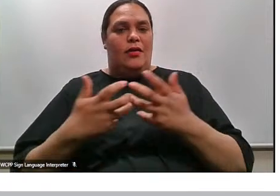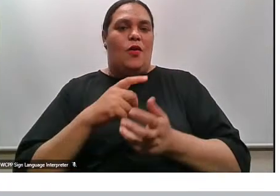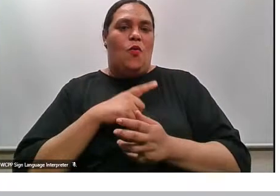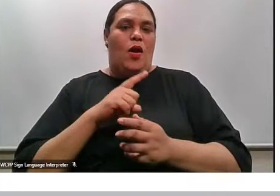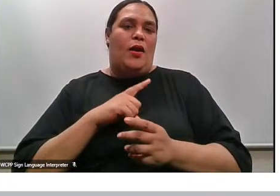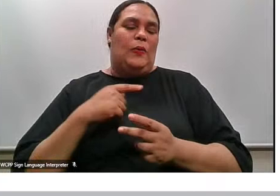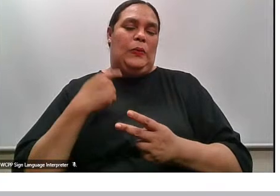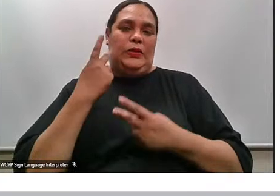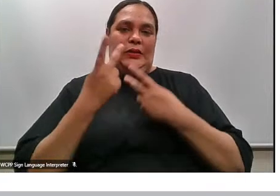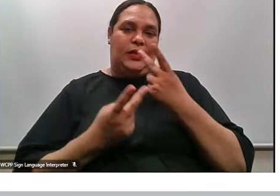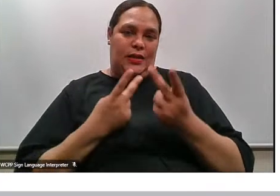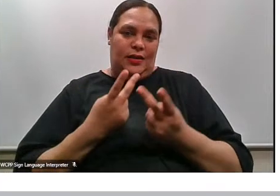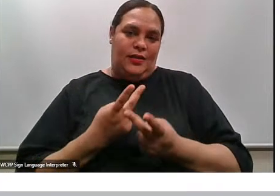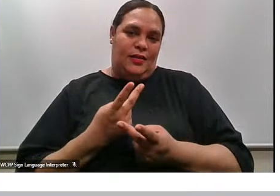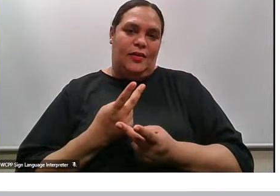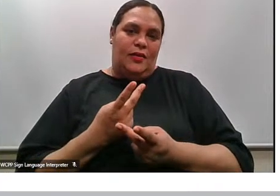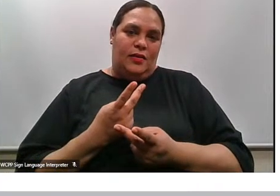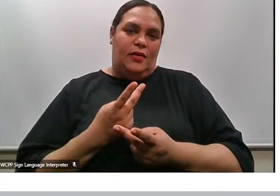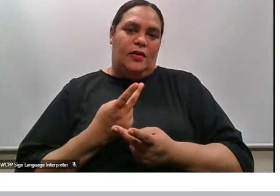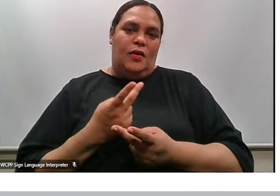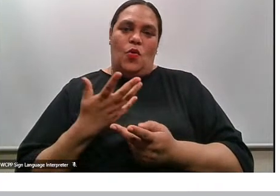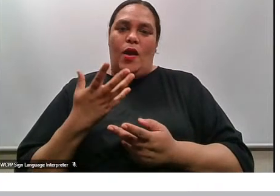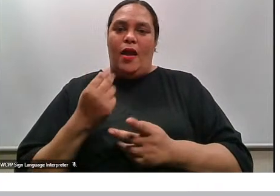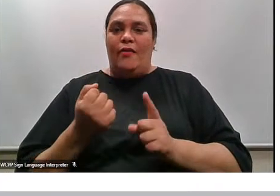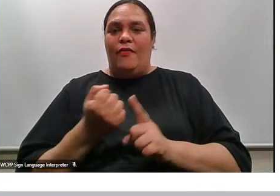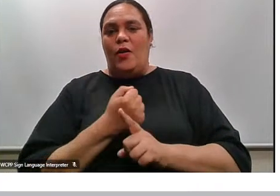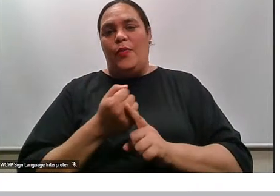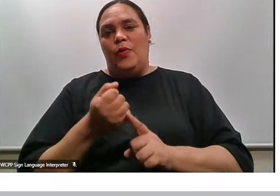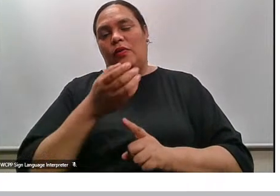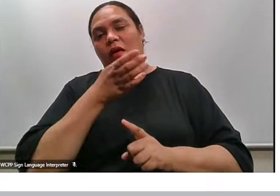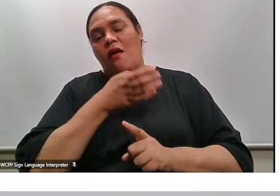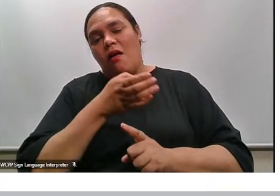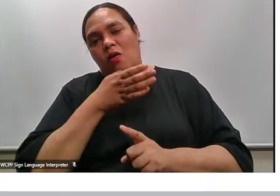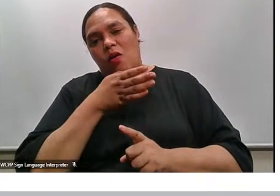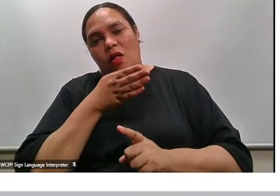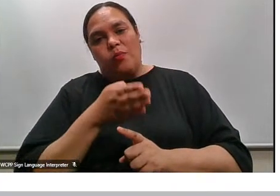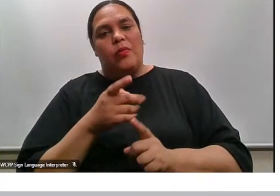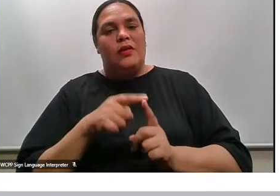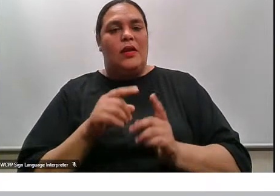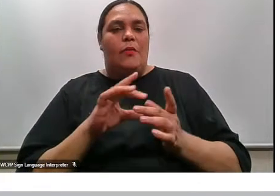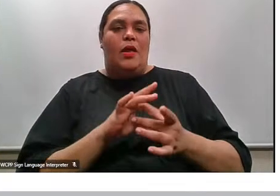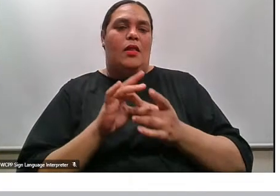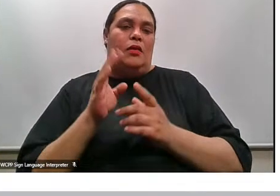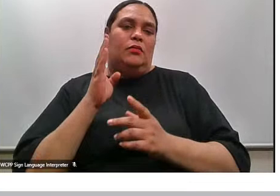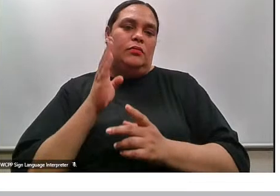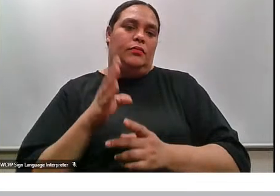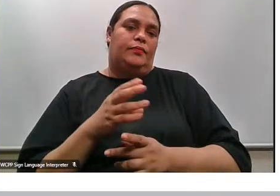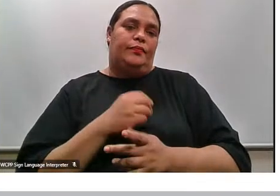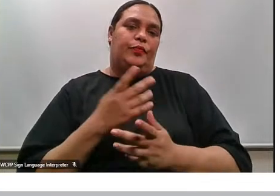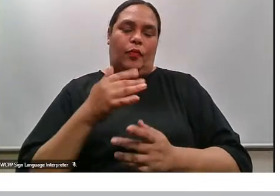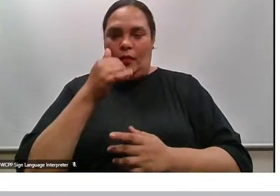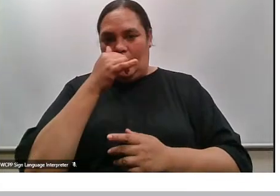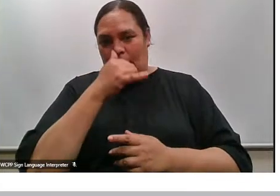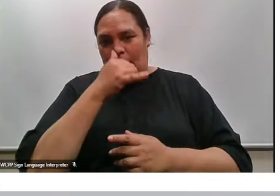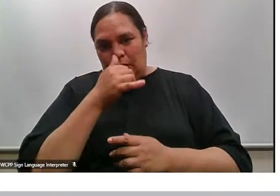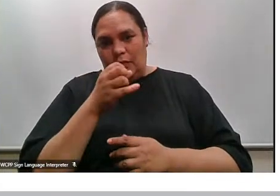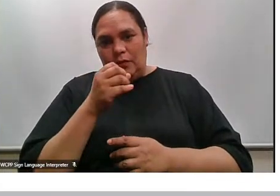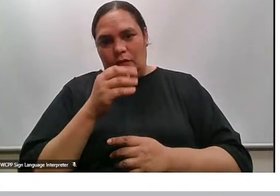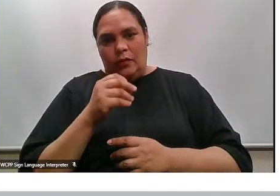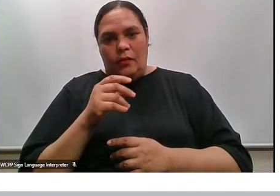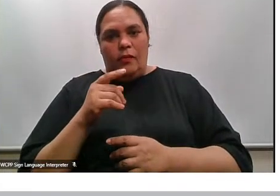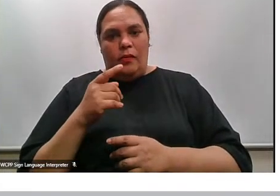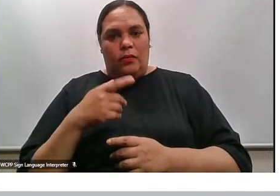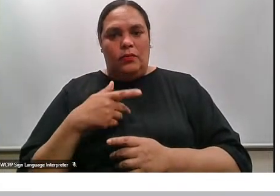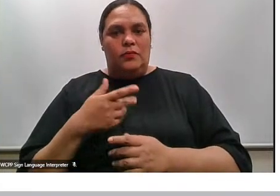see that where there is an abuse of alcohol, it is often linked directly to crime. So as they are getting